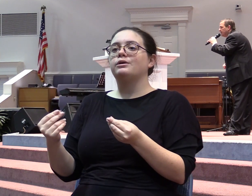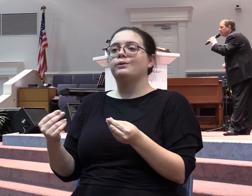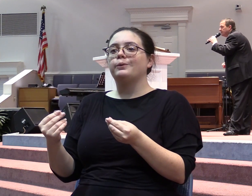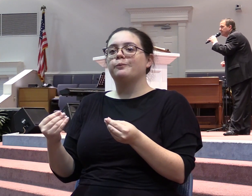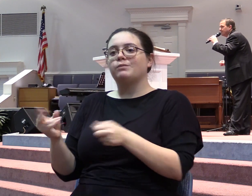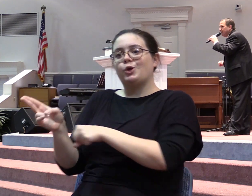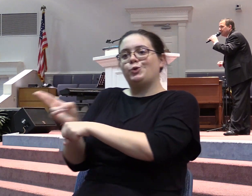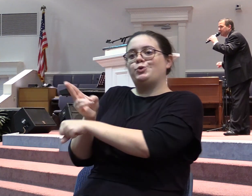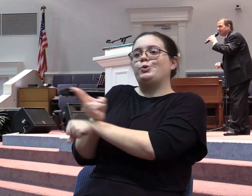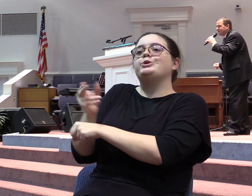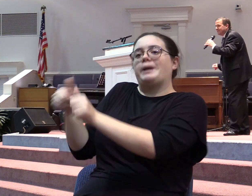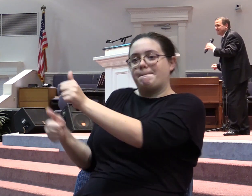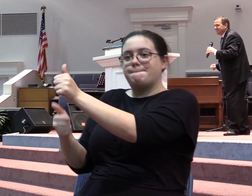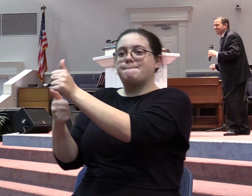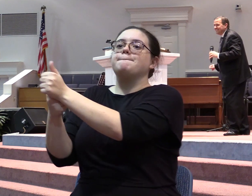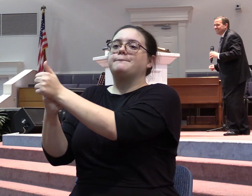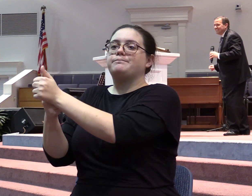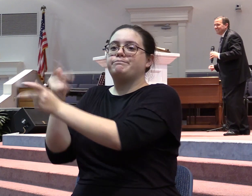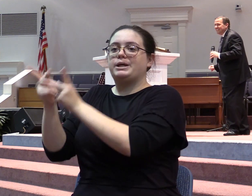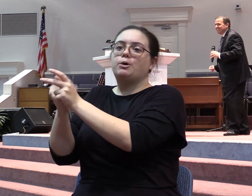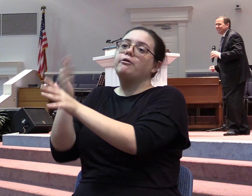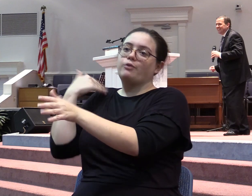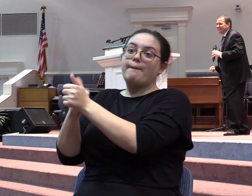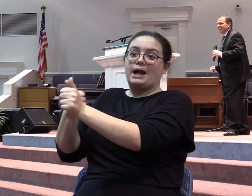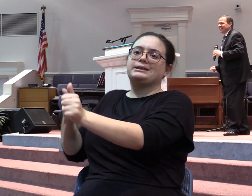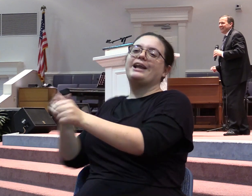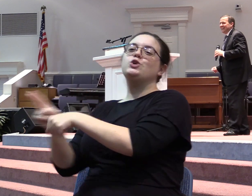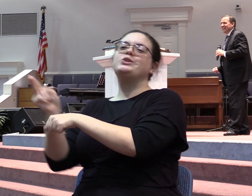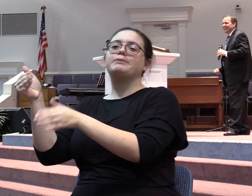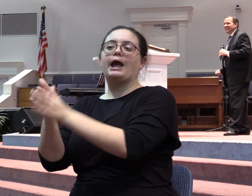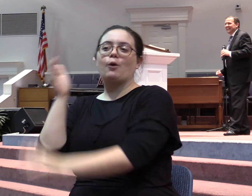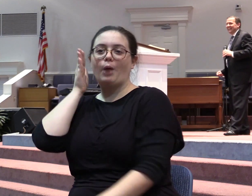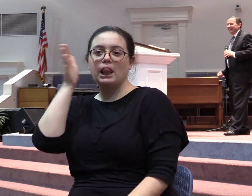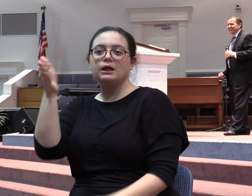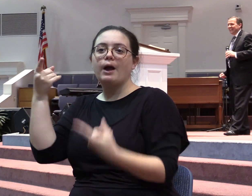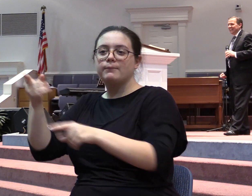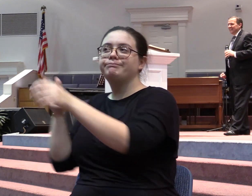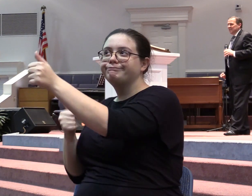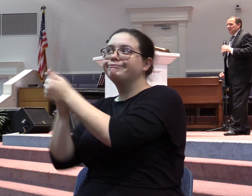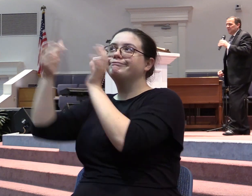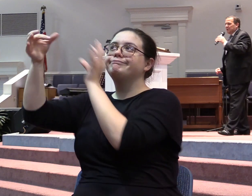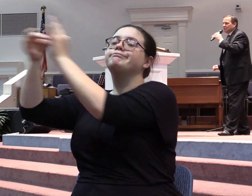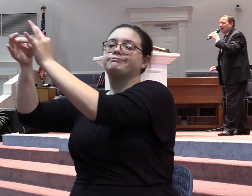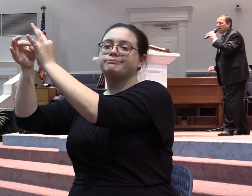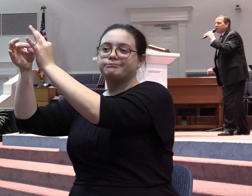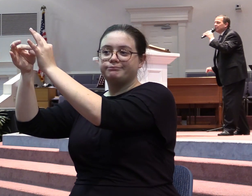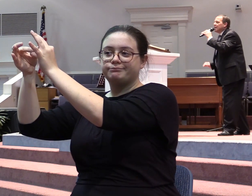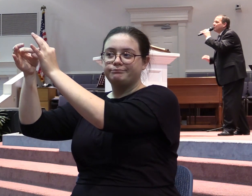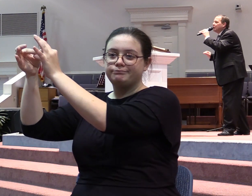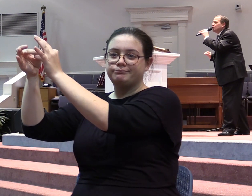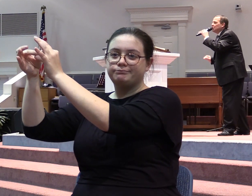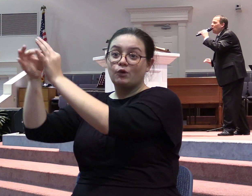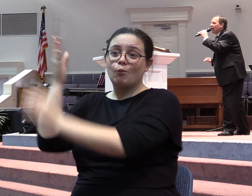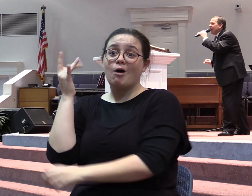reusing backsliders. Yes. Amen. Yes. Amen. Because God does